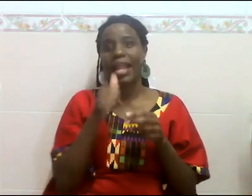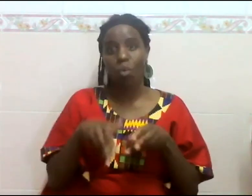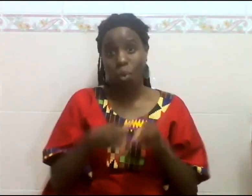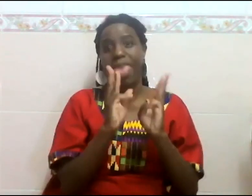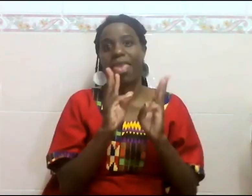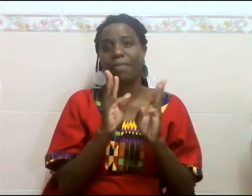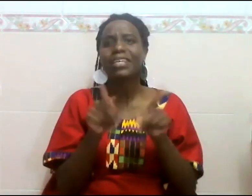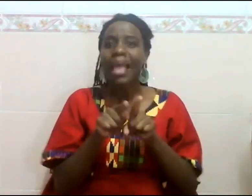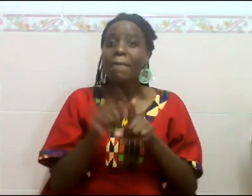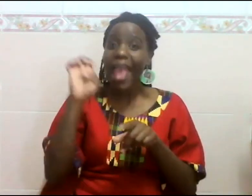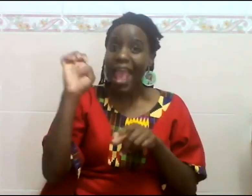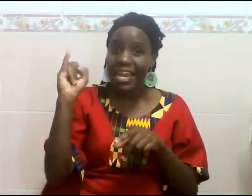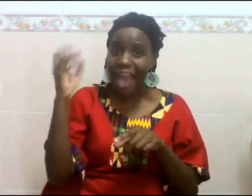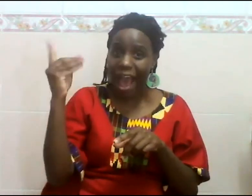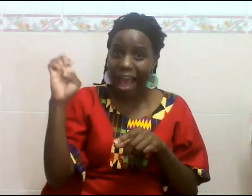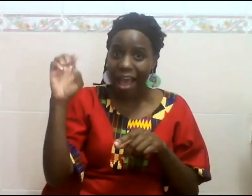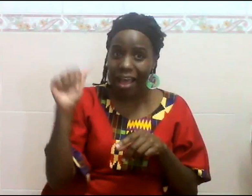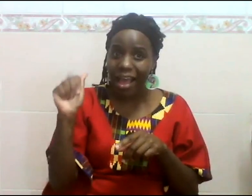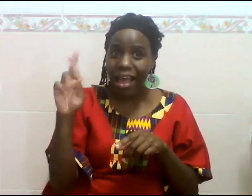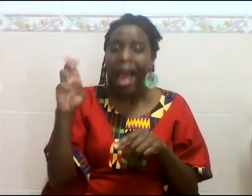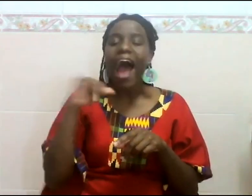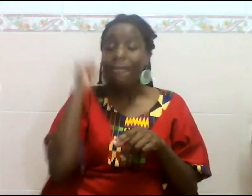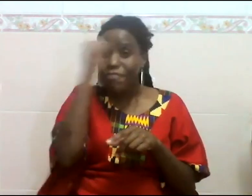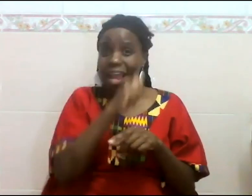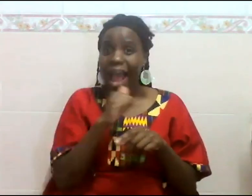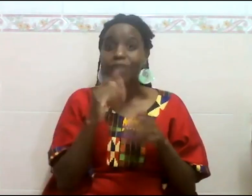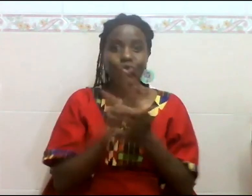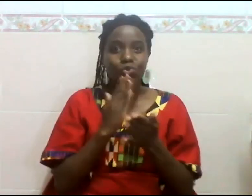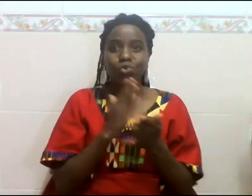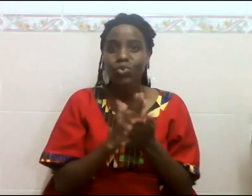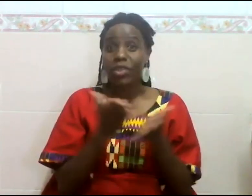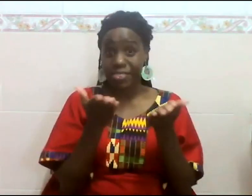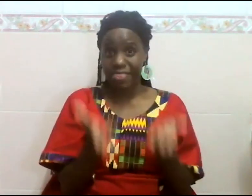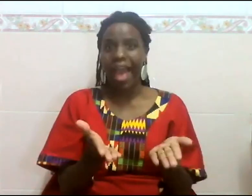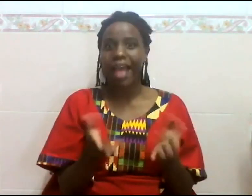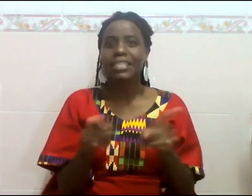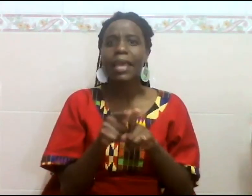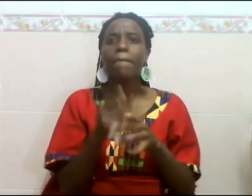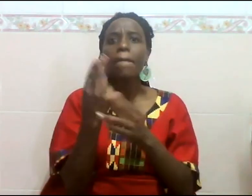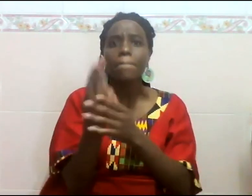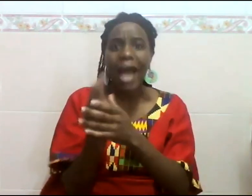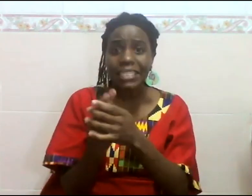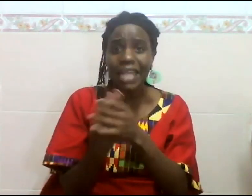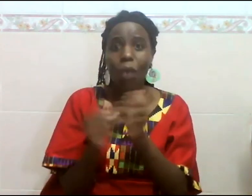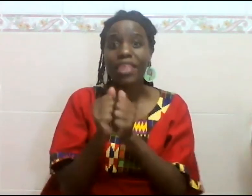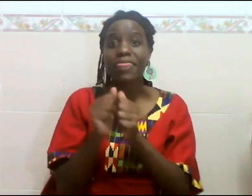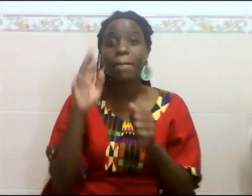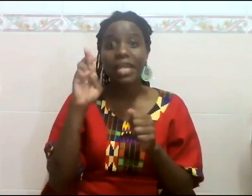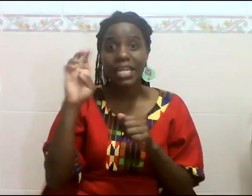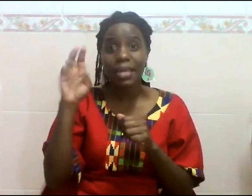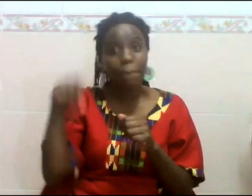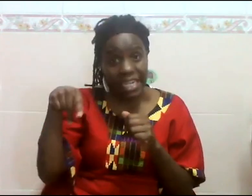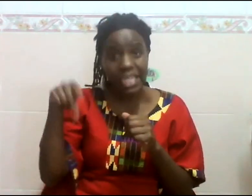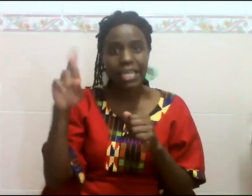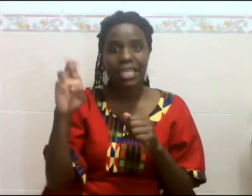Eider Africa exist. And it doesn't come as a surprise that when we were partnering with PREreview, they had this long-term